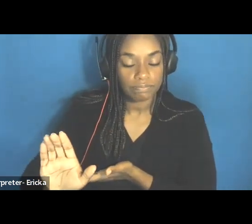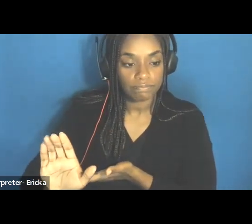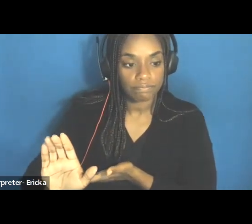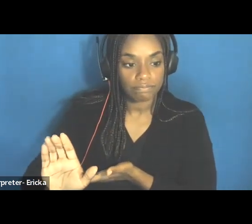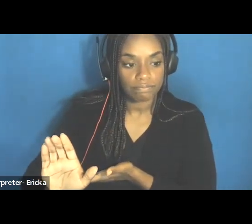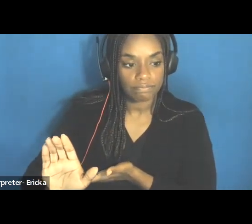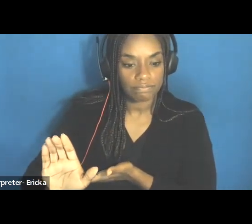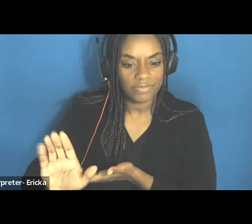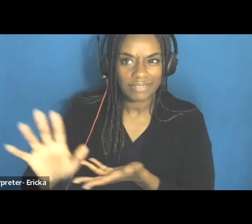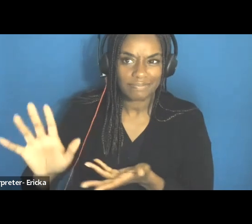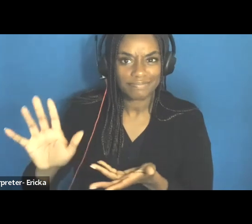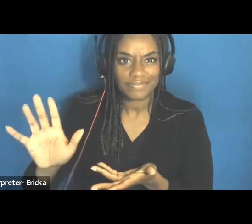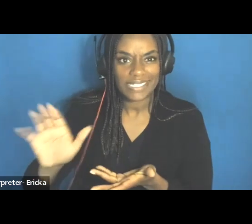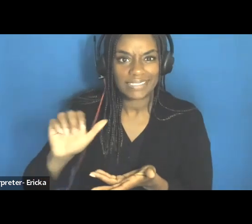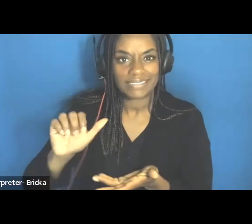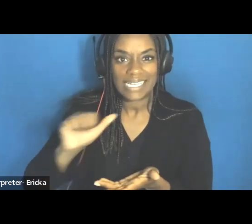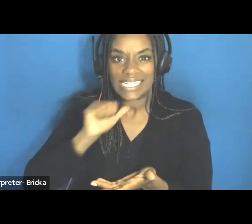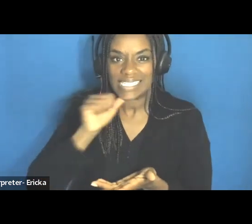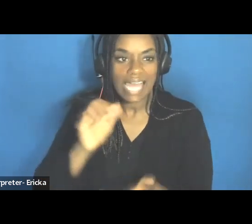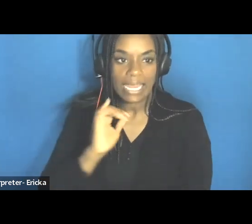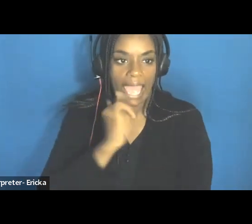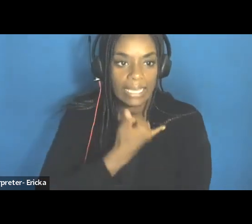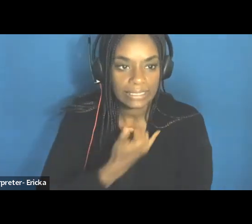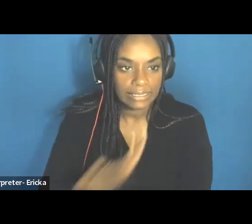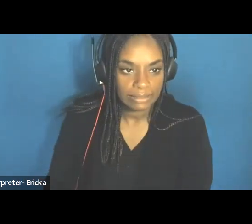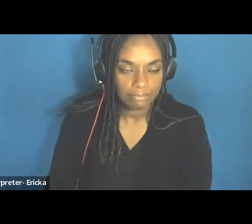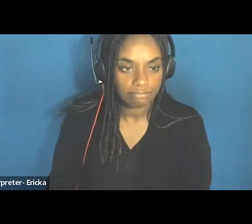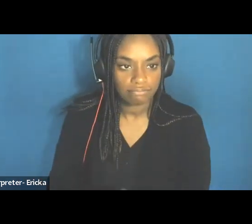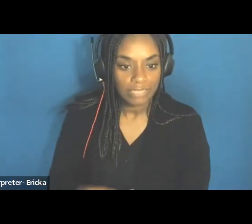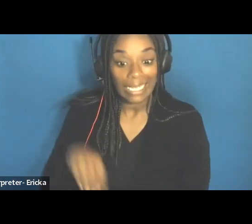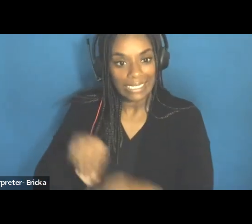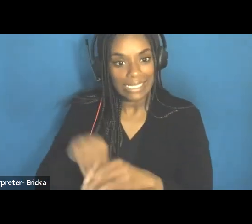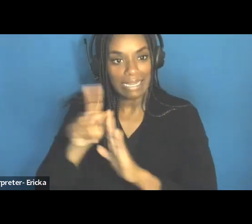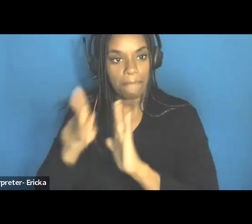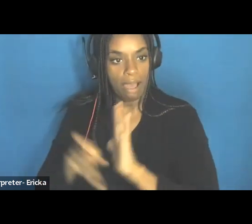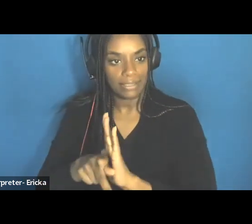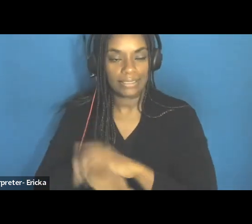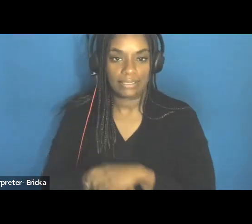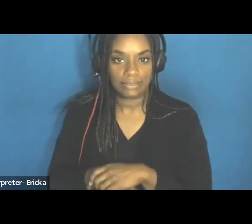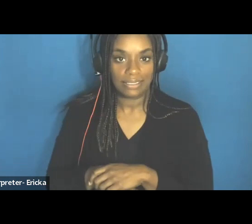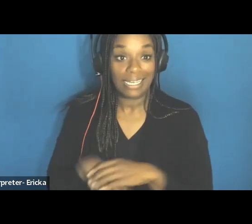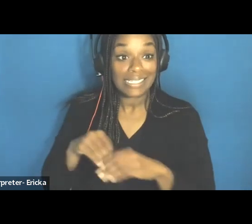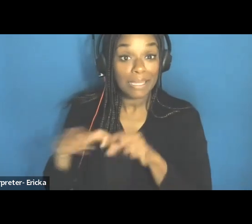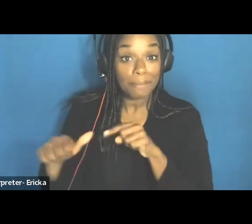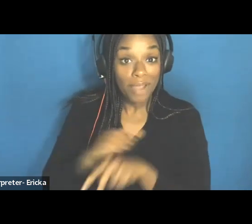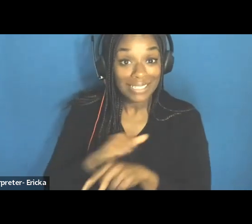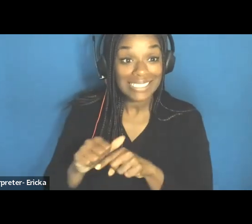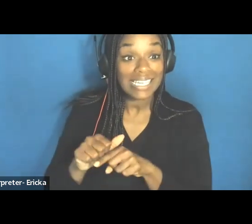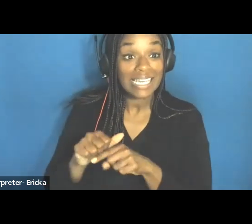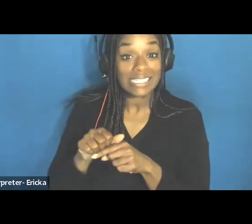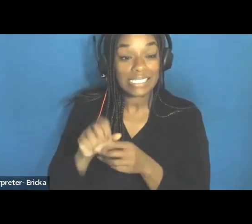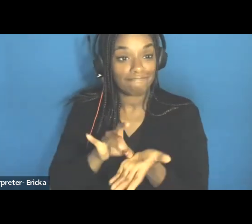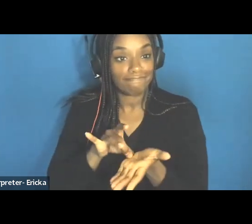act of nature. It is in policy, it is in practice, it is by excluding us, it is by segregating us out